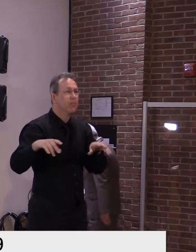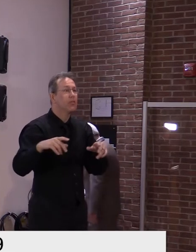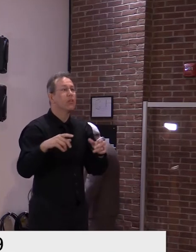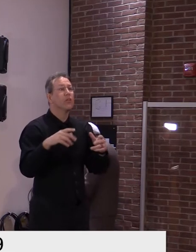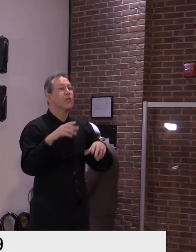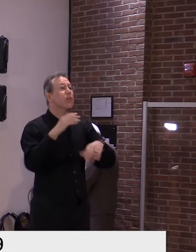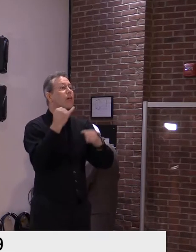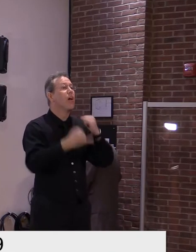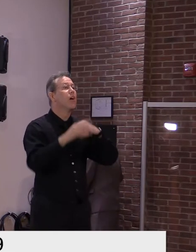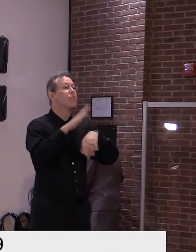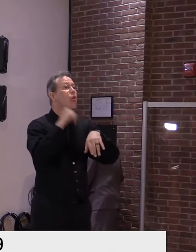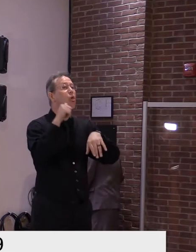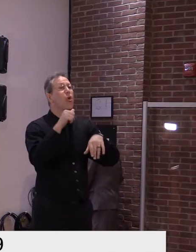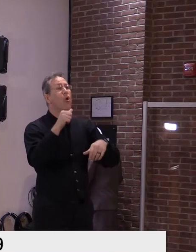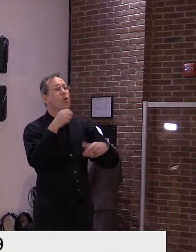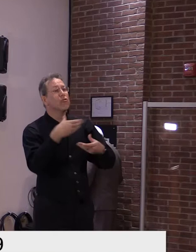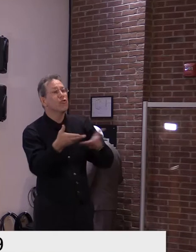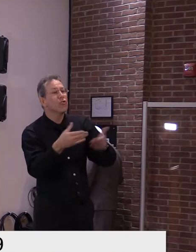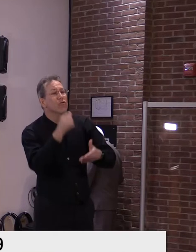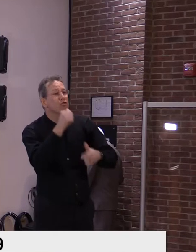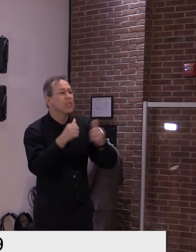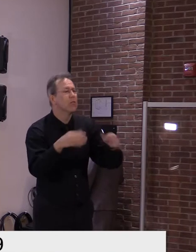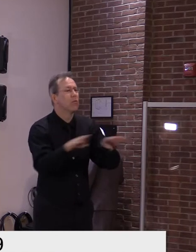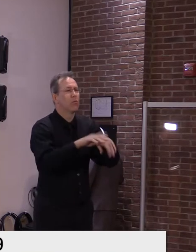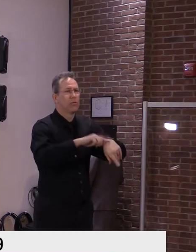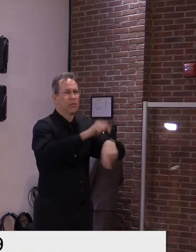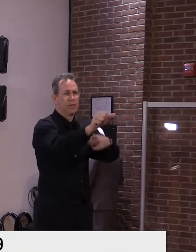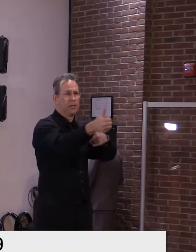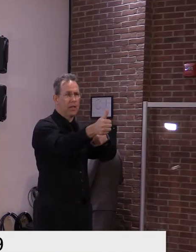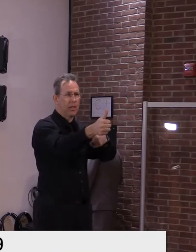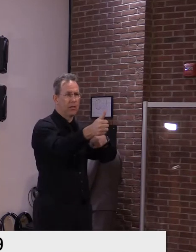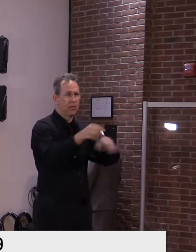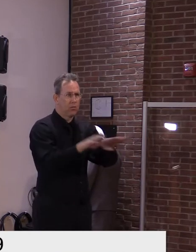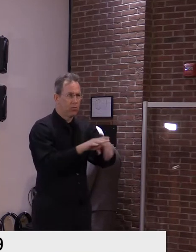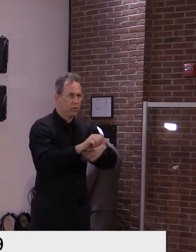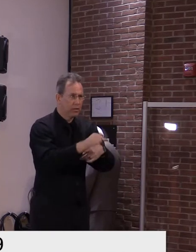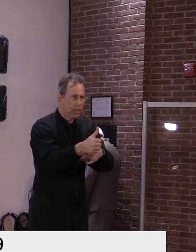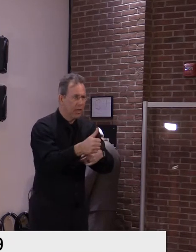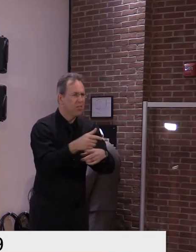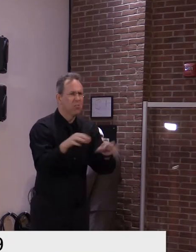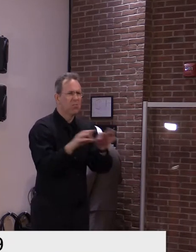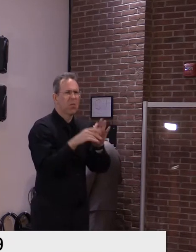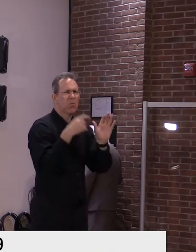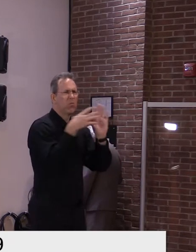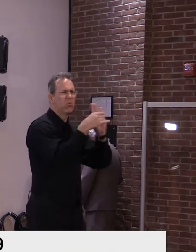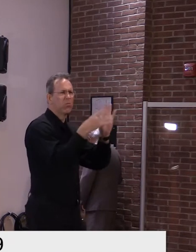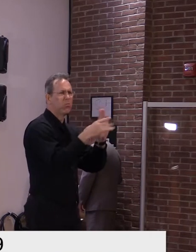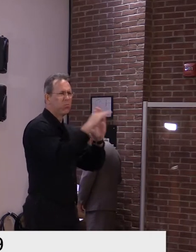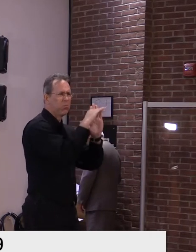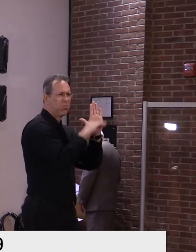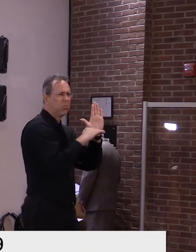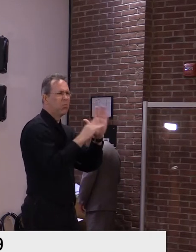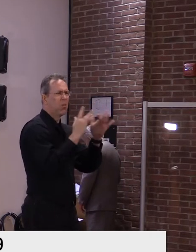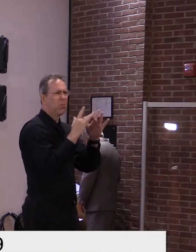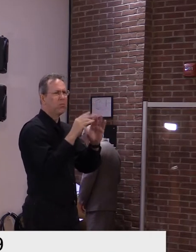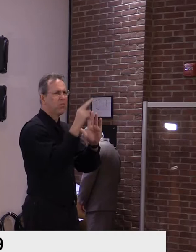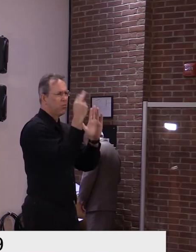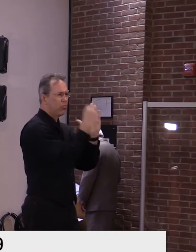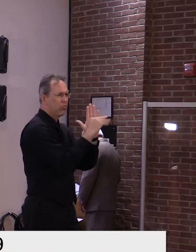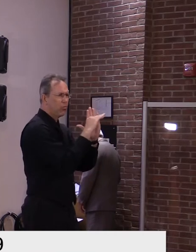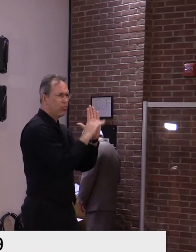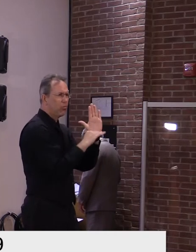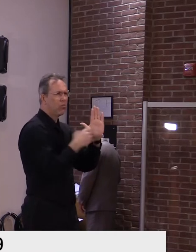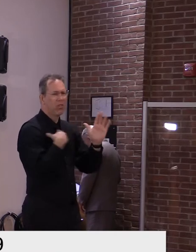list of who has visited their bar in the last 30 days. all of the guidance is on our website at